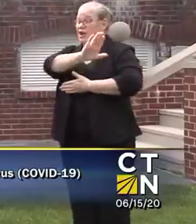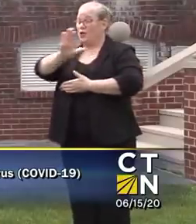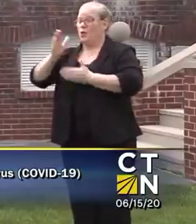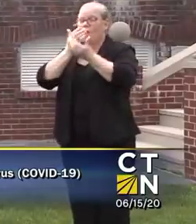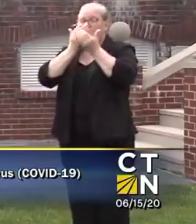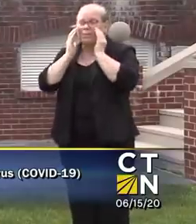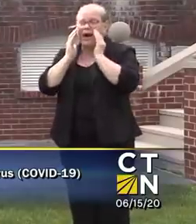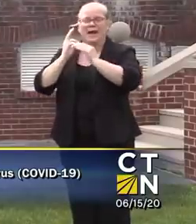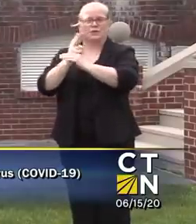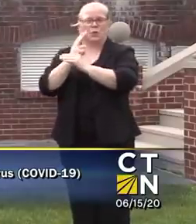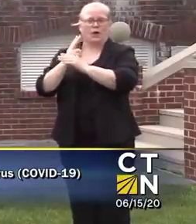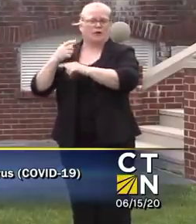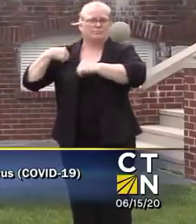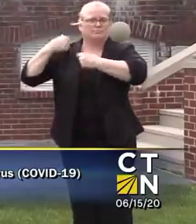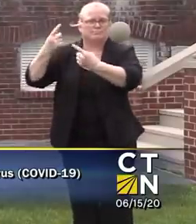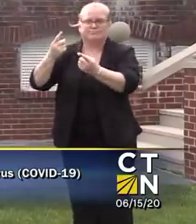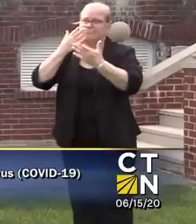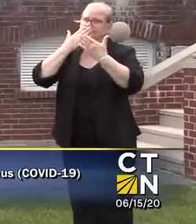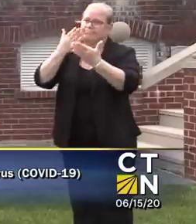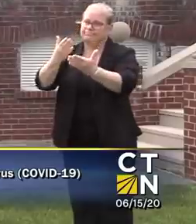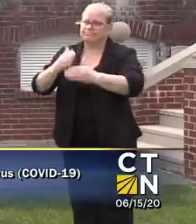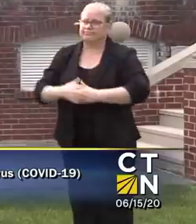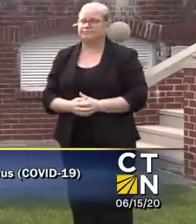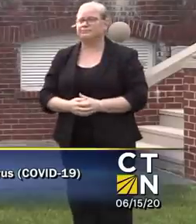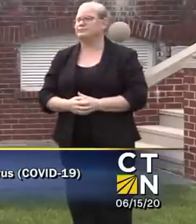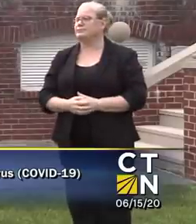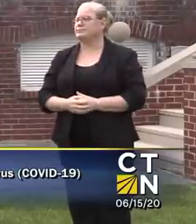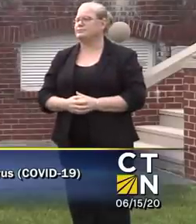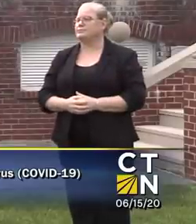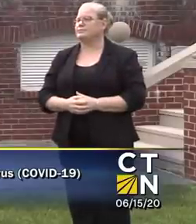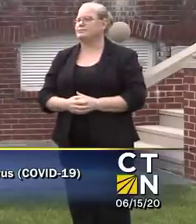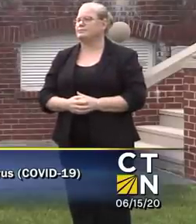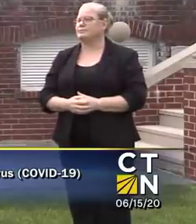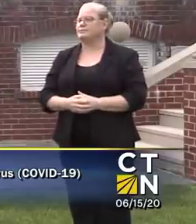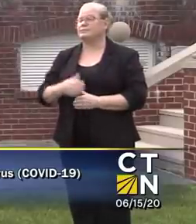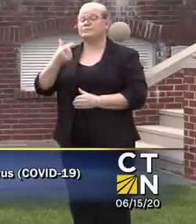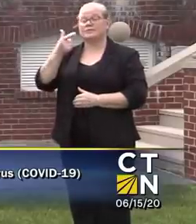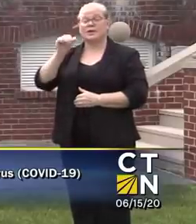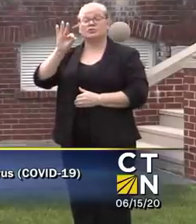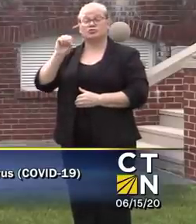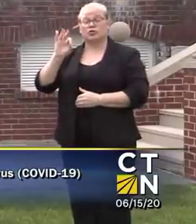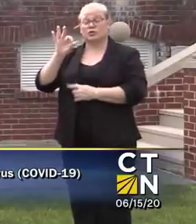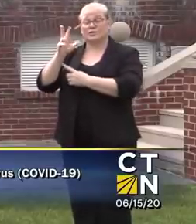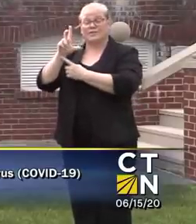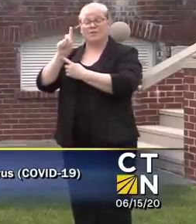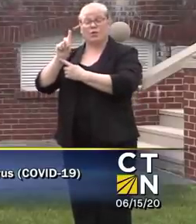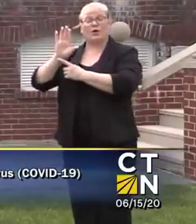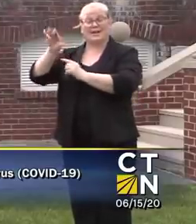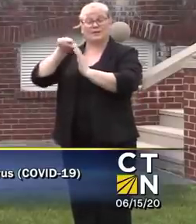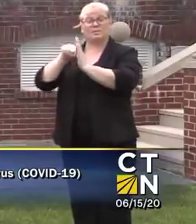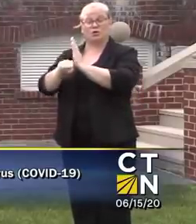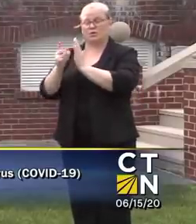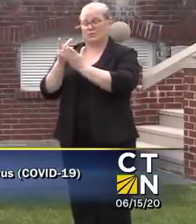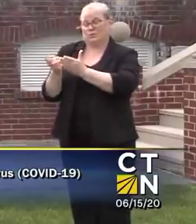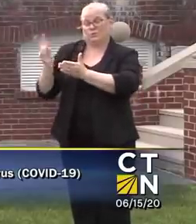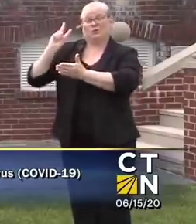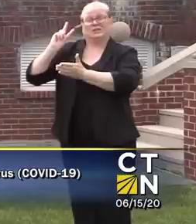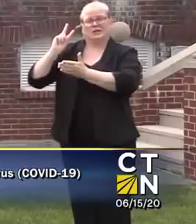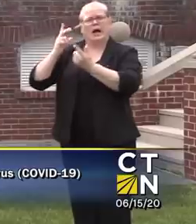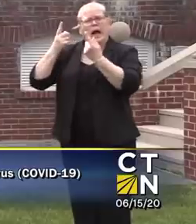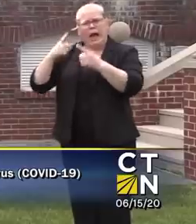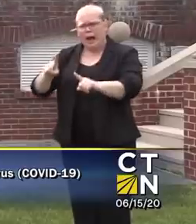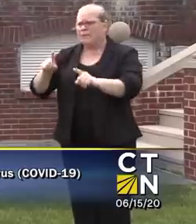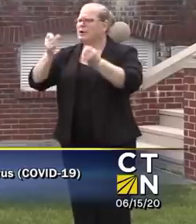more than a couple of weeks since George Floyd's murder, and we've had a number of protests, rightfully so,